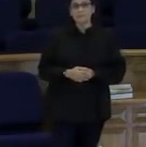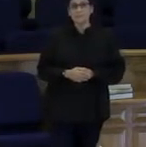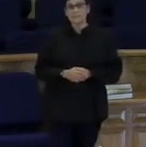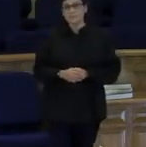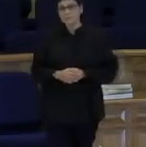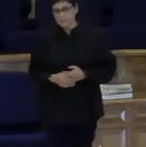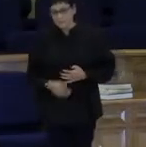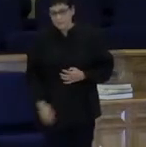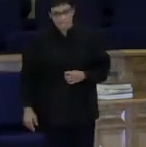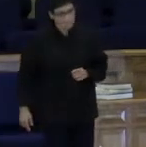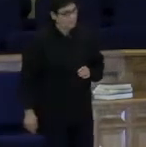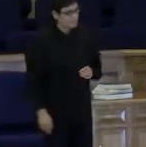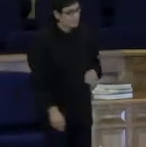Amen.